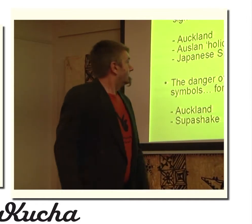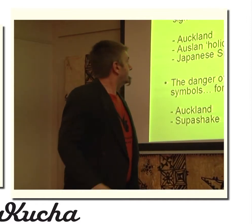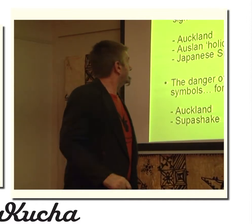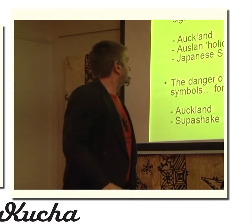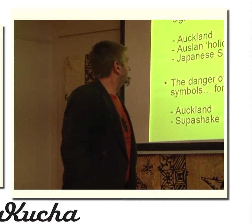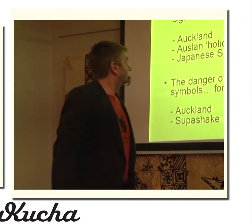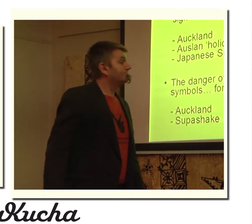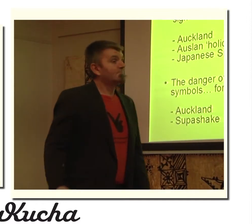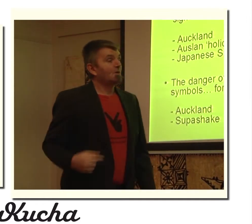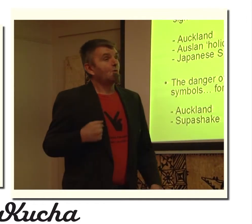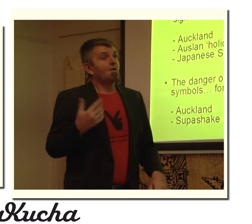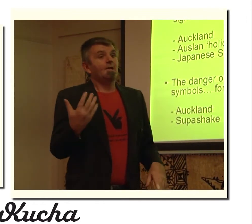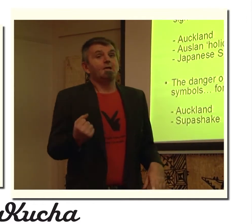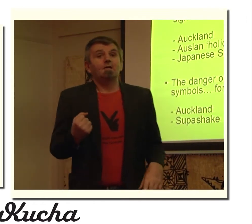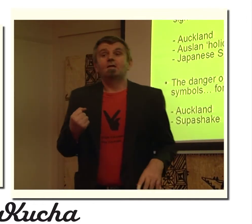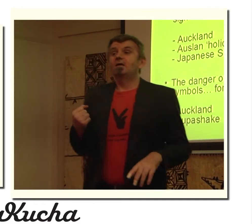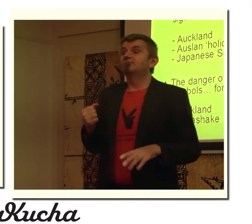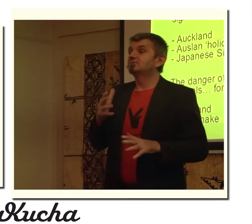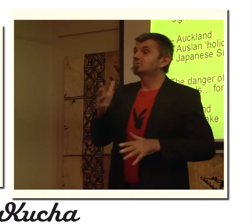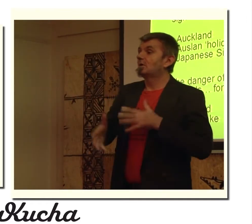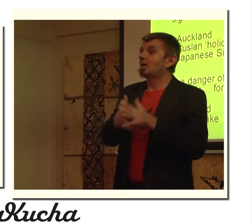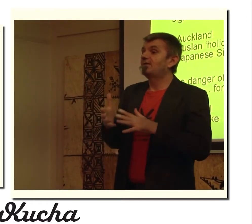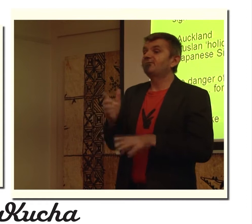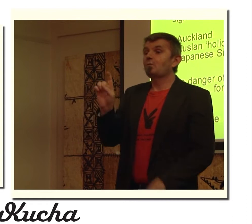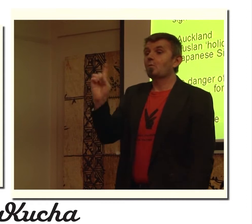And deaf children know these signs really well.